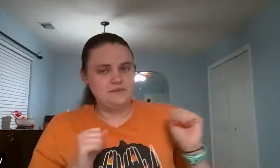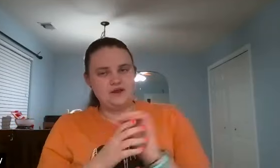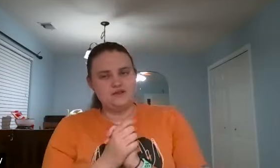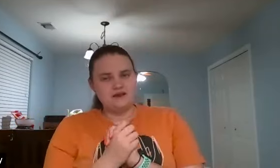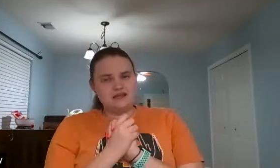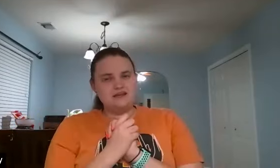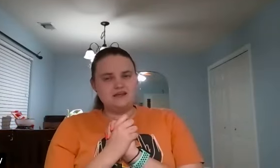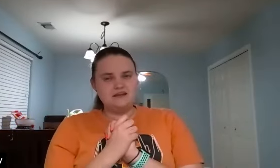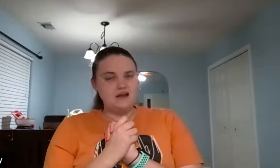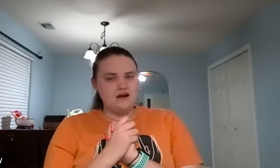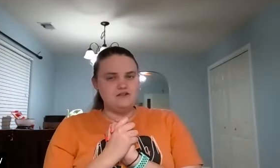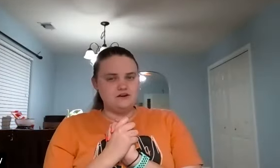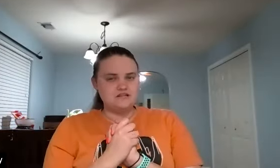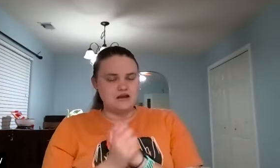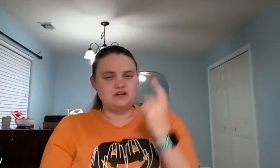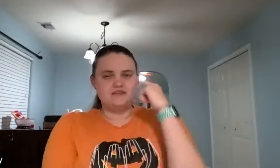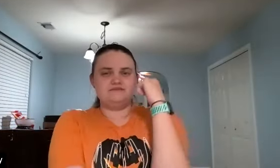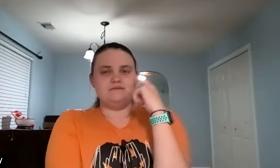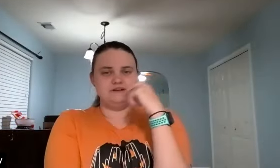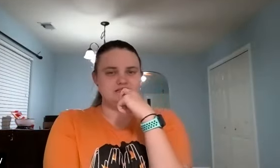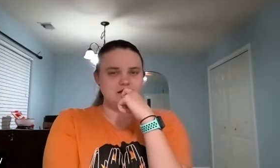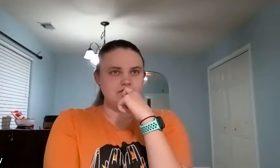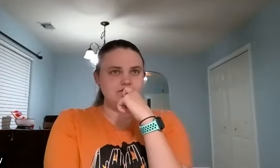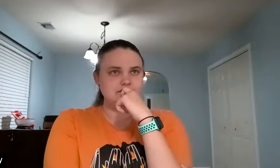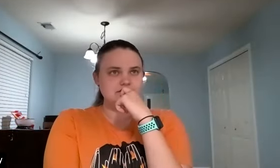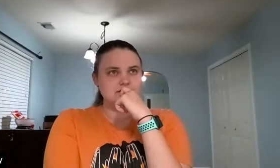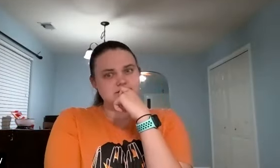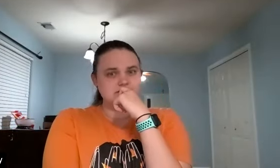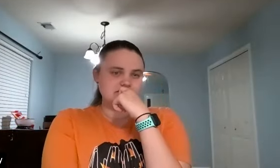Are there any others? I'm trying to think of some myself.